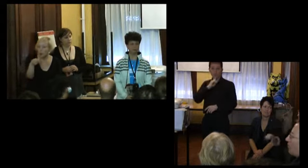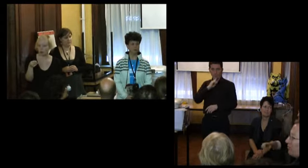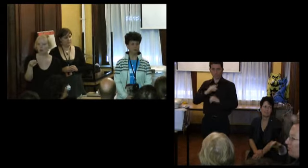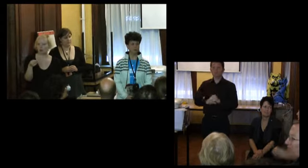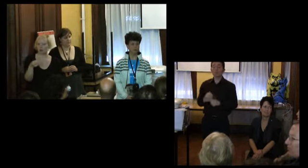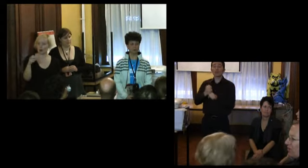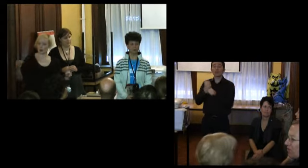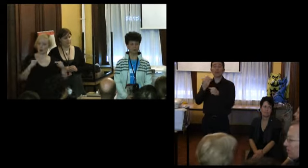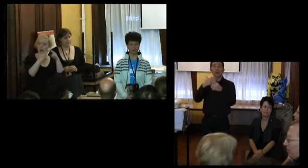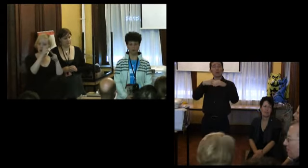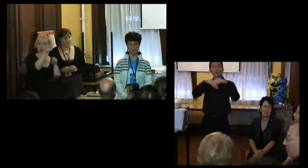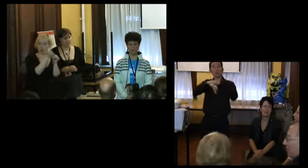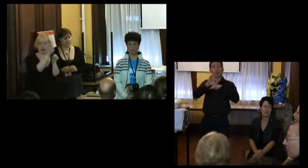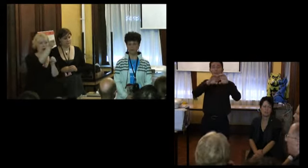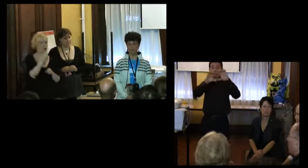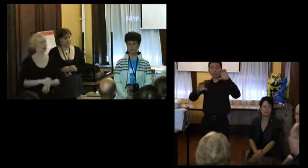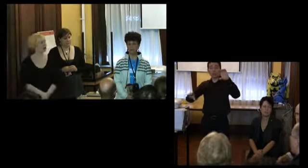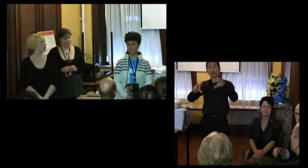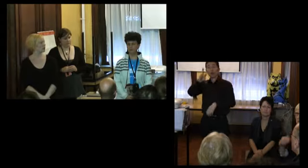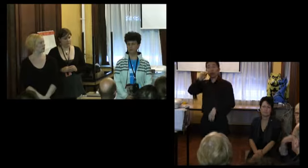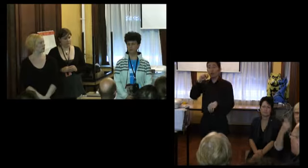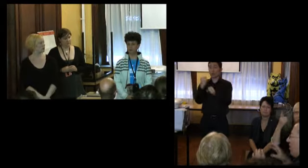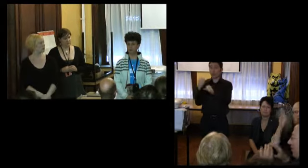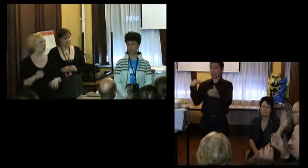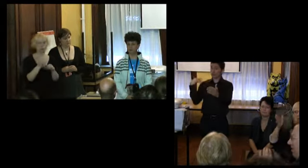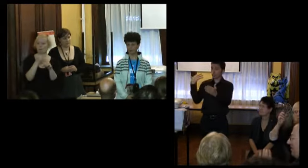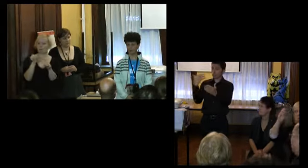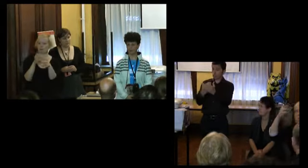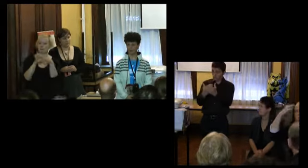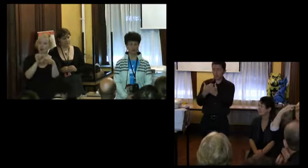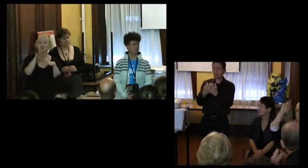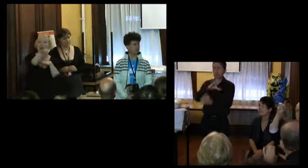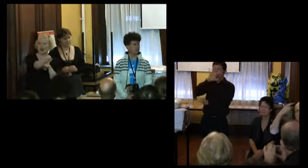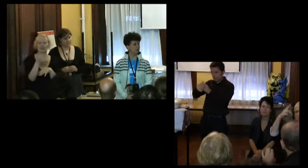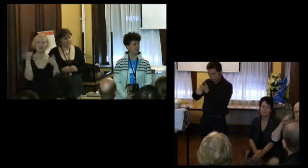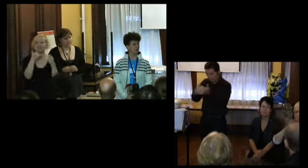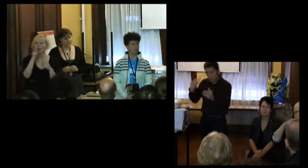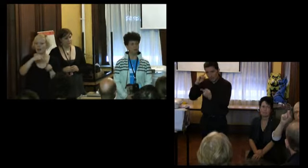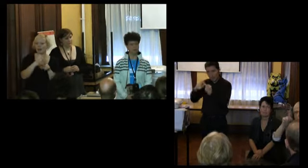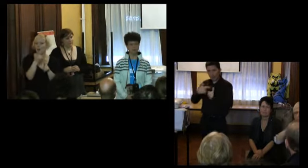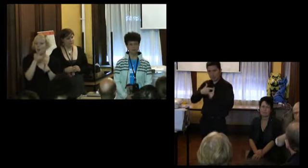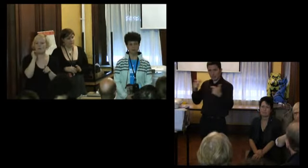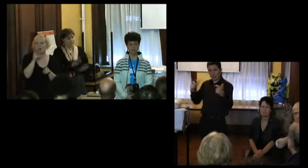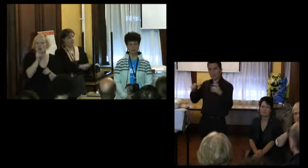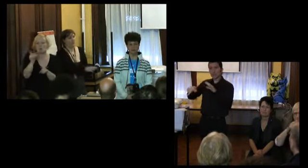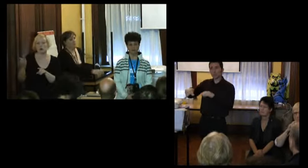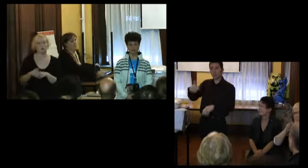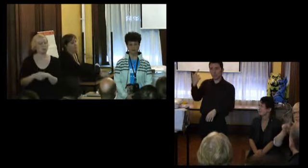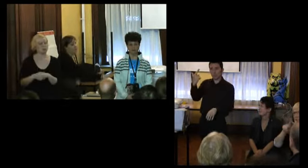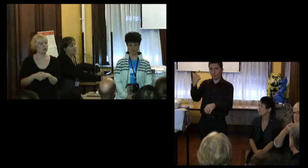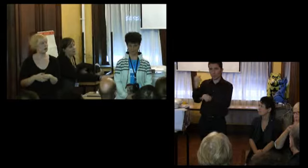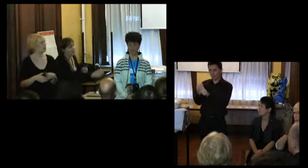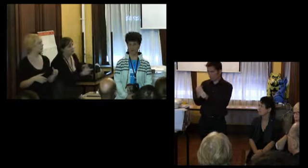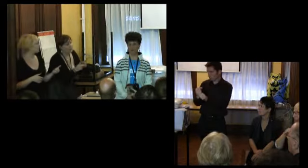Centre Pompidou depuis 30 ans et à l'accessibilité depuis 12 ans. Et depuis...